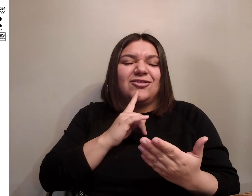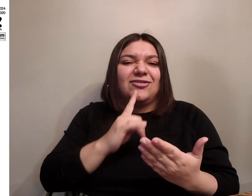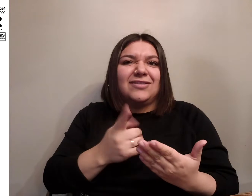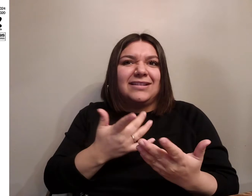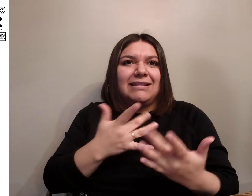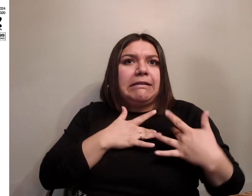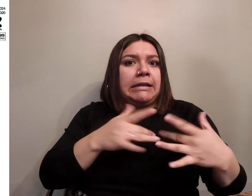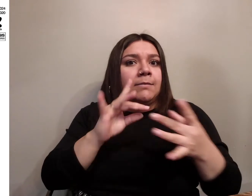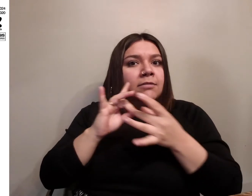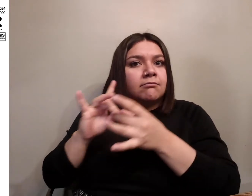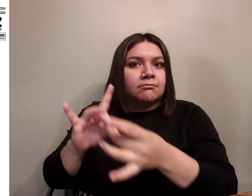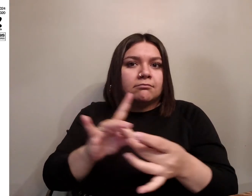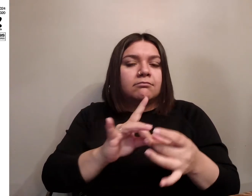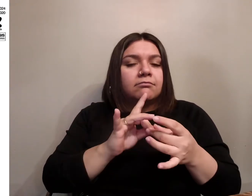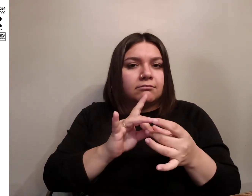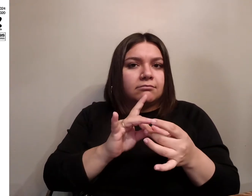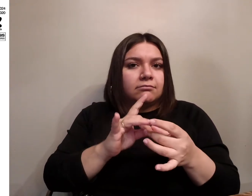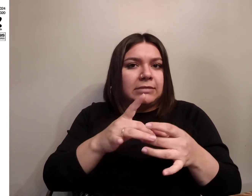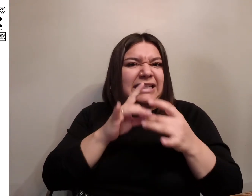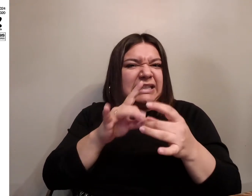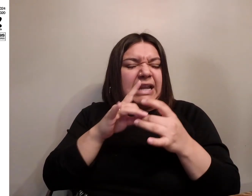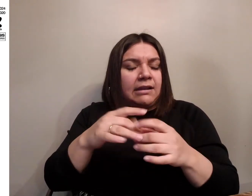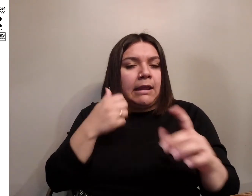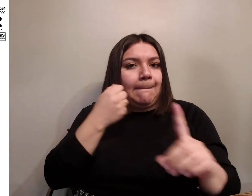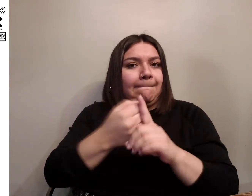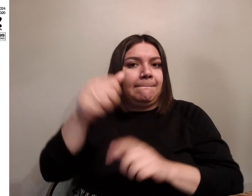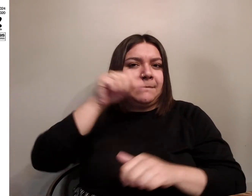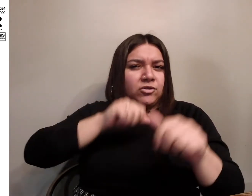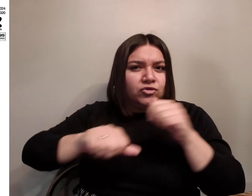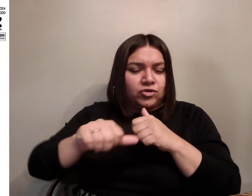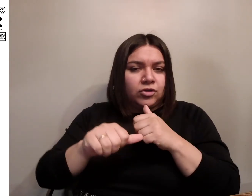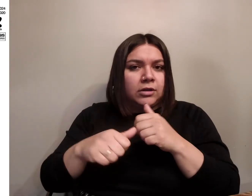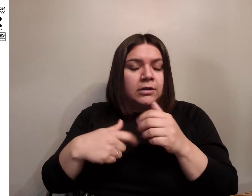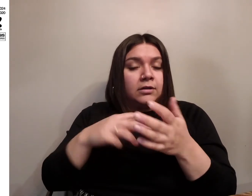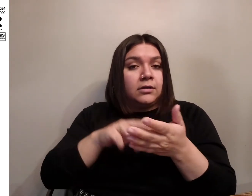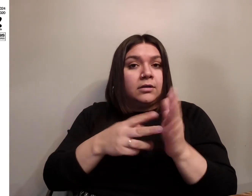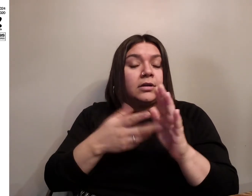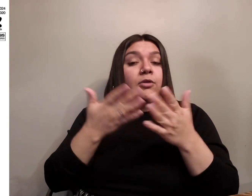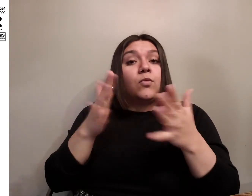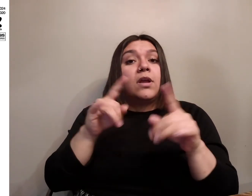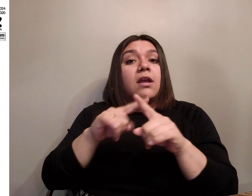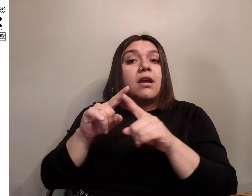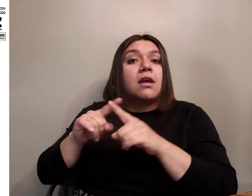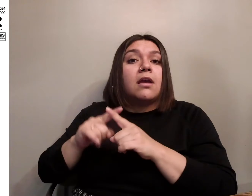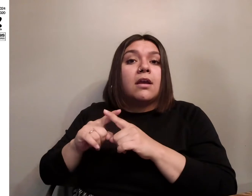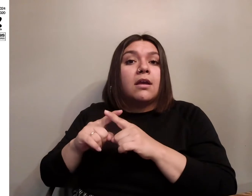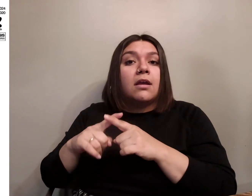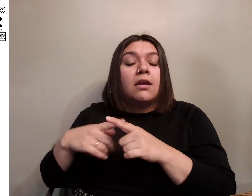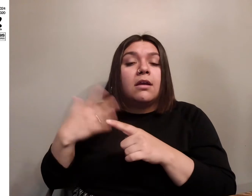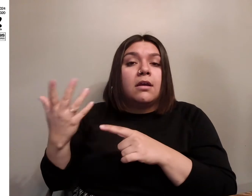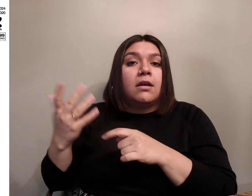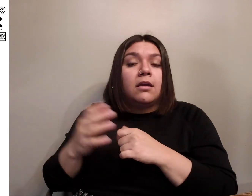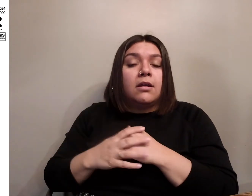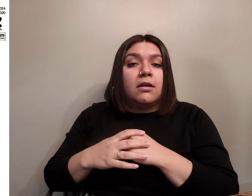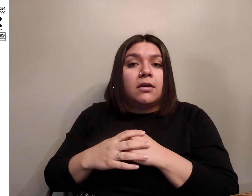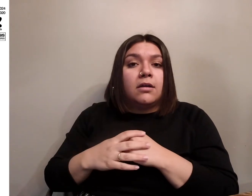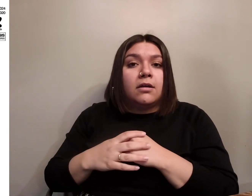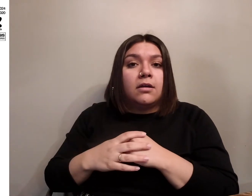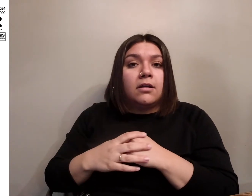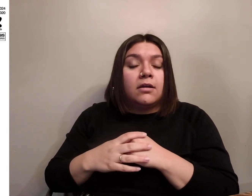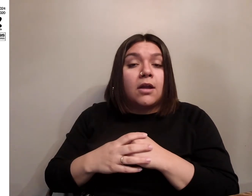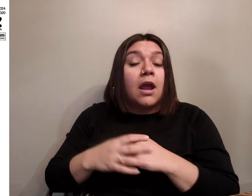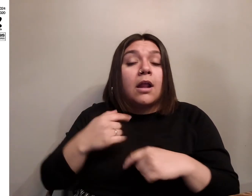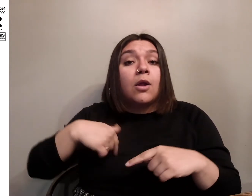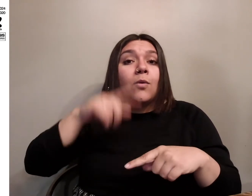small things that are connected, that affect one another in ways